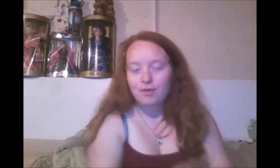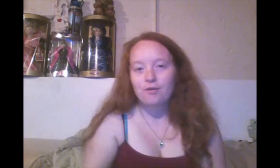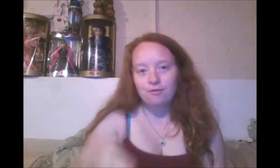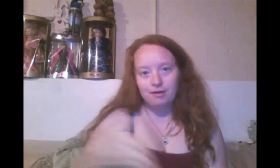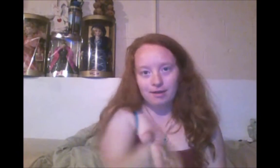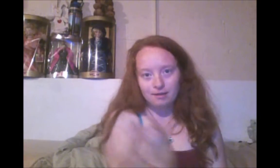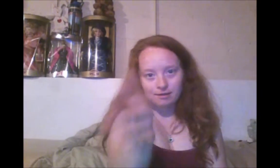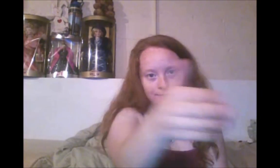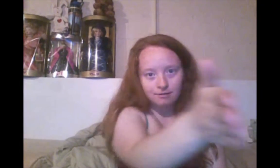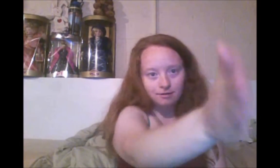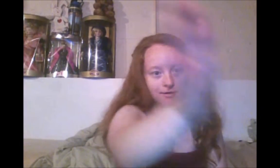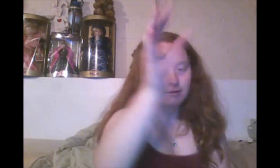Or like this.